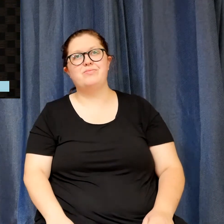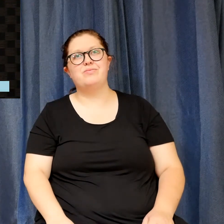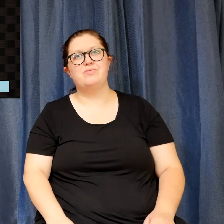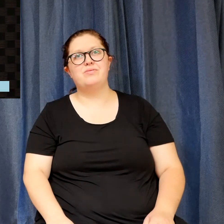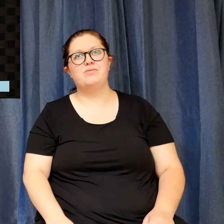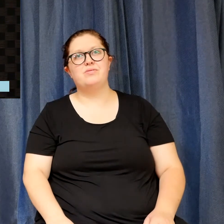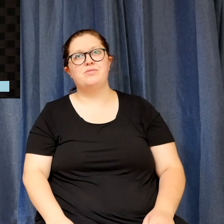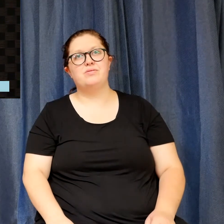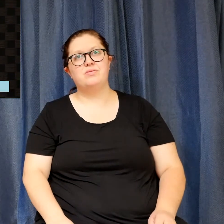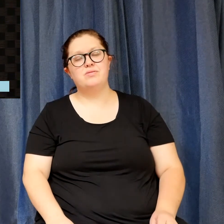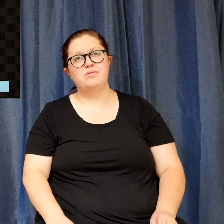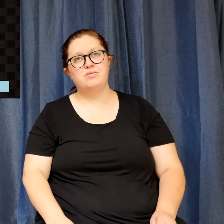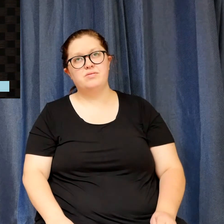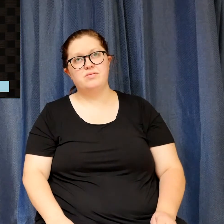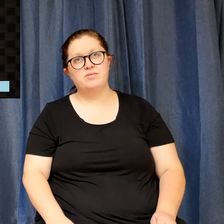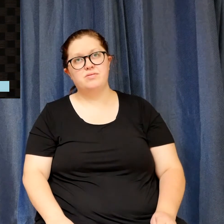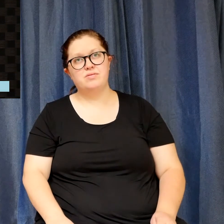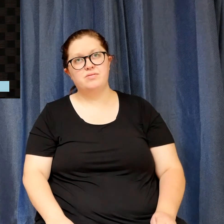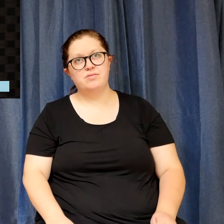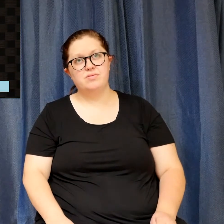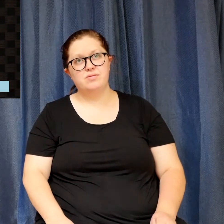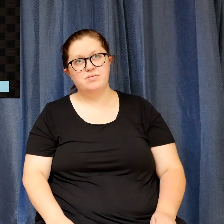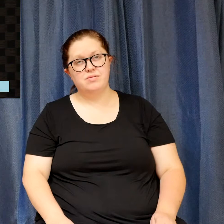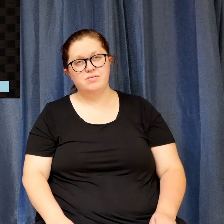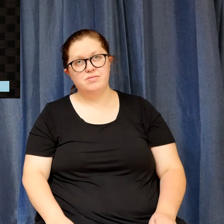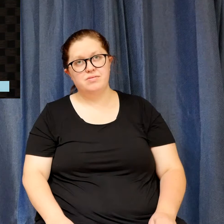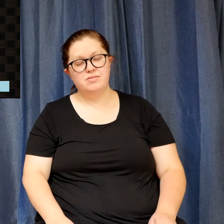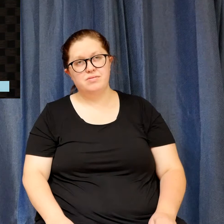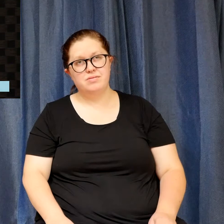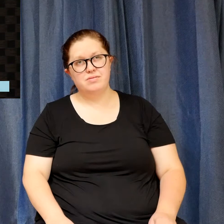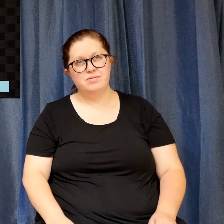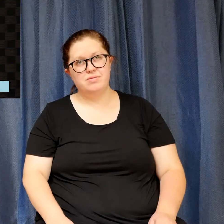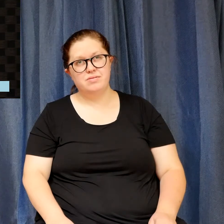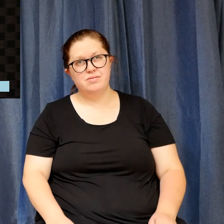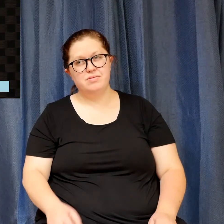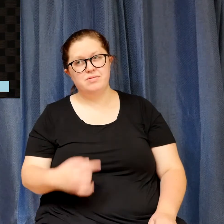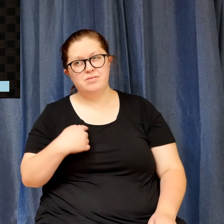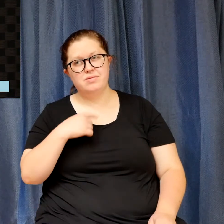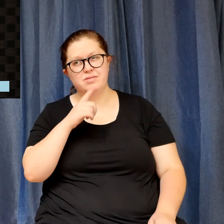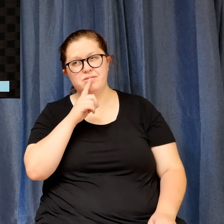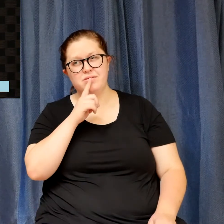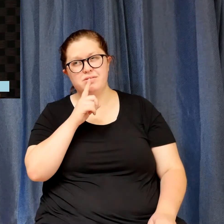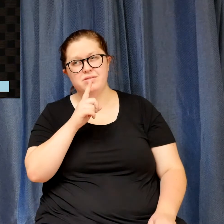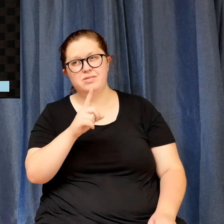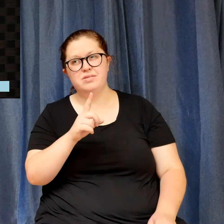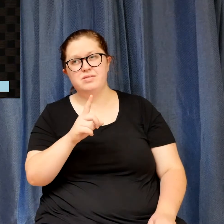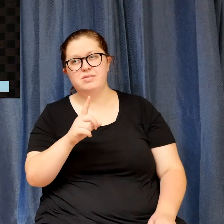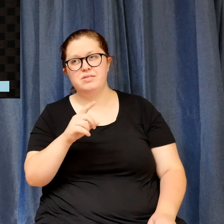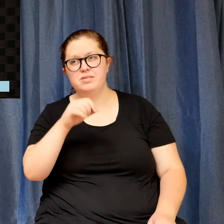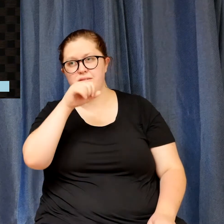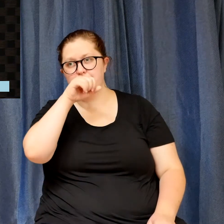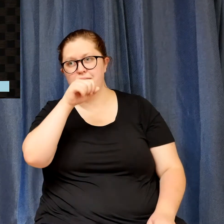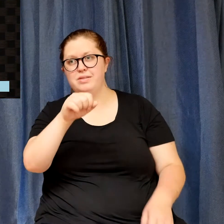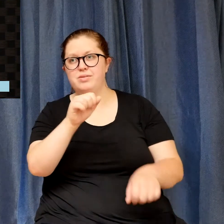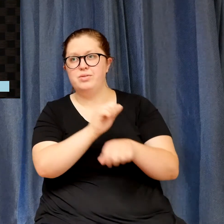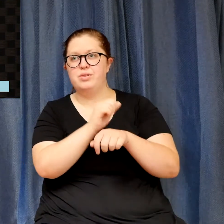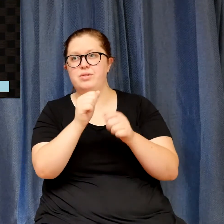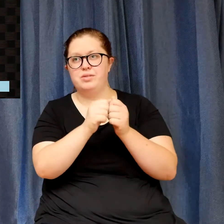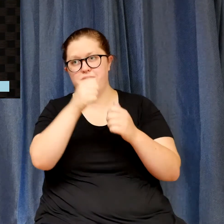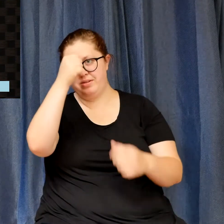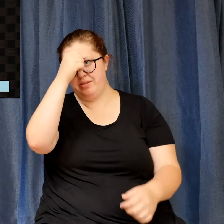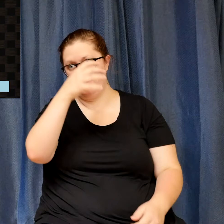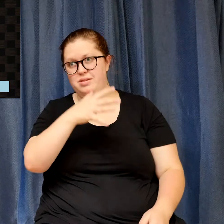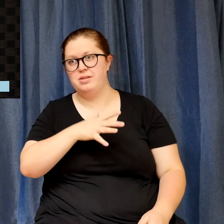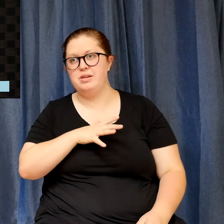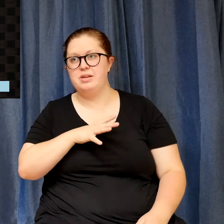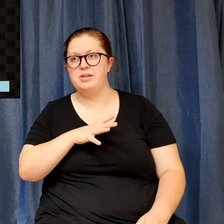I love men's work, and I'm going to meet with Clay Boykins this week, and I'm sure we'll talk about the men's work that